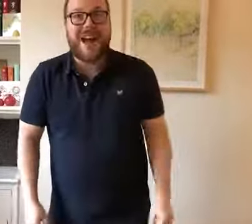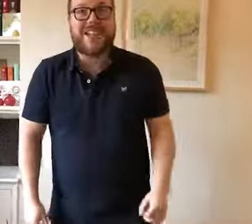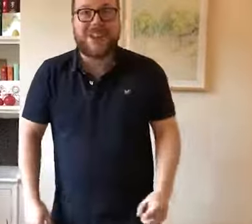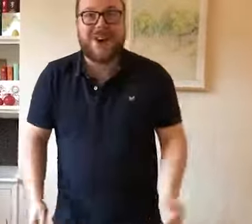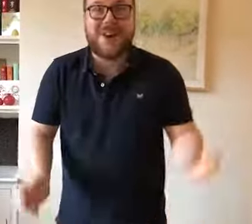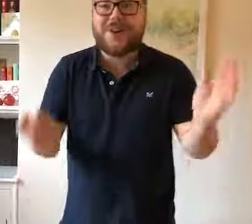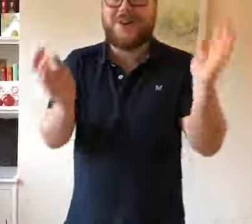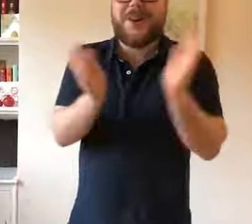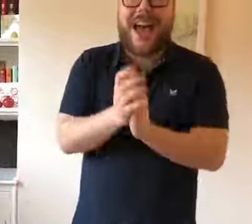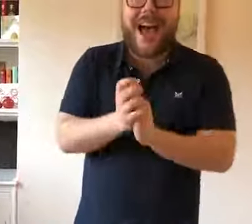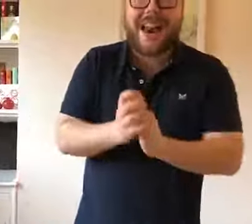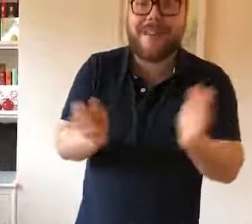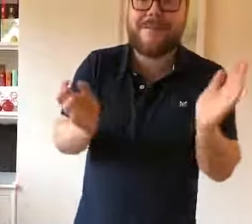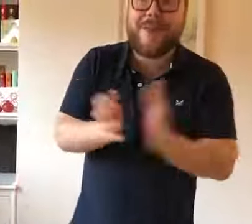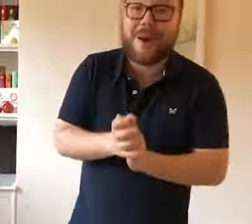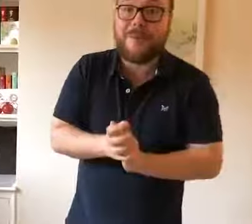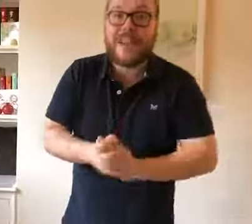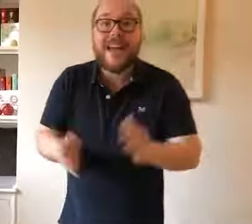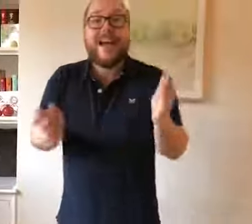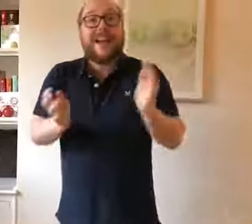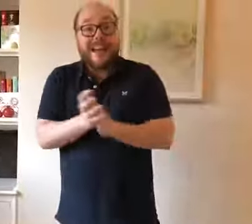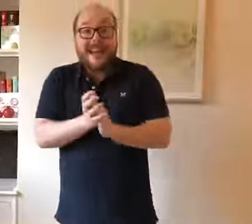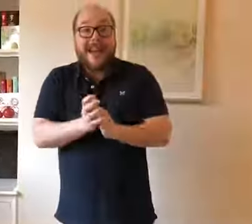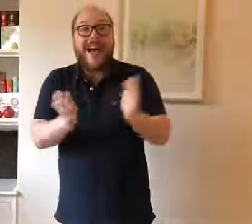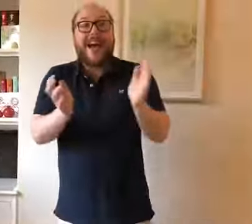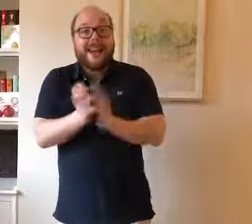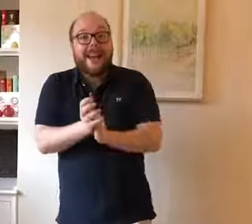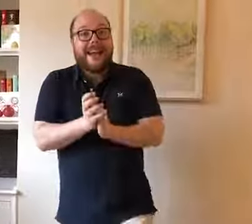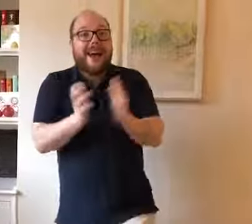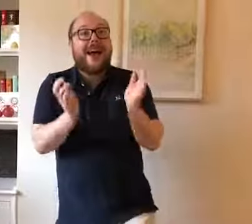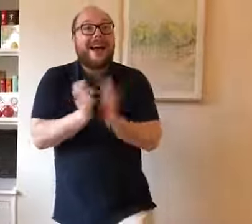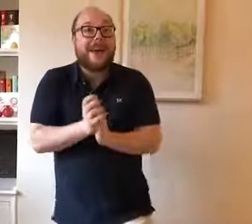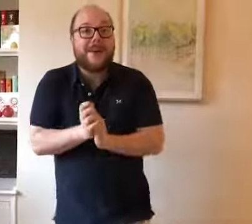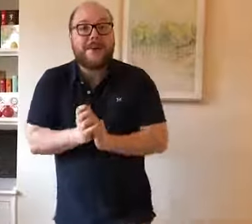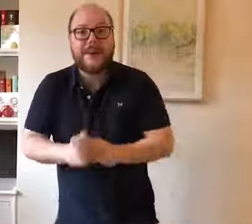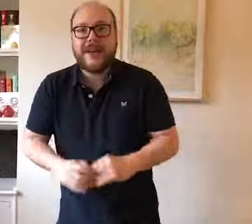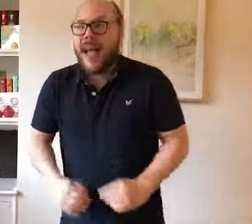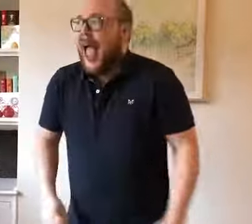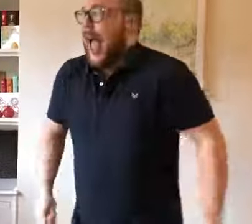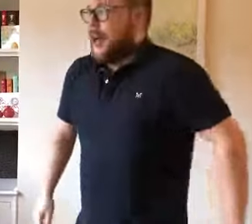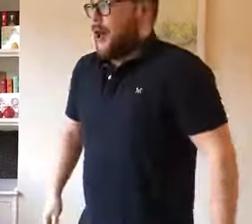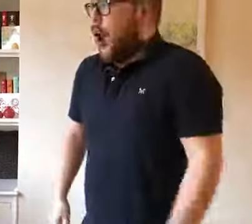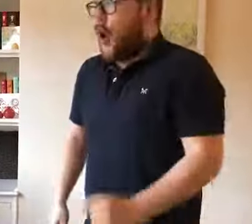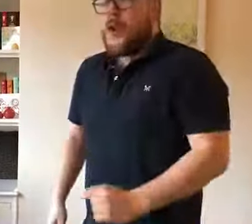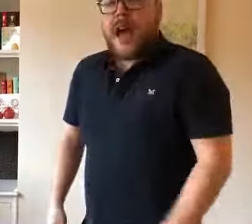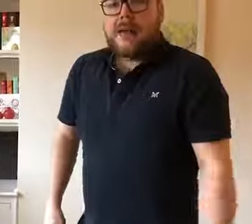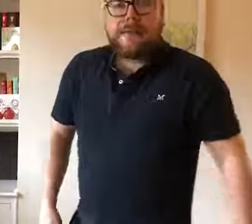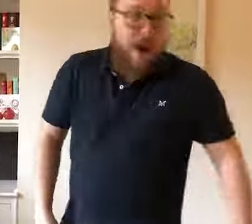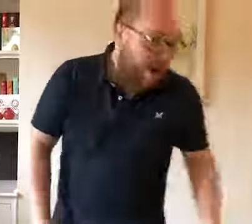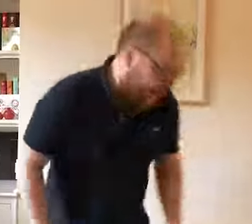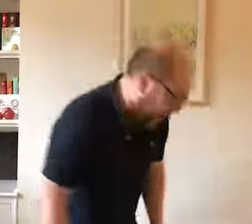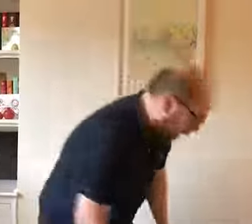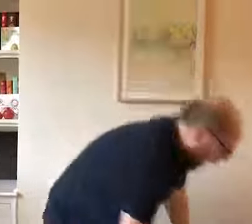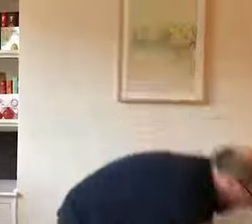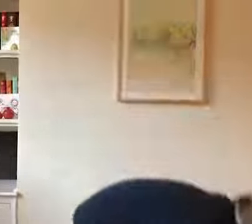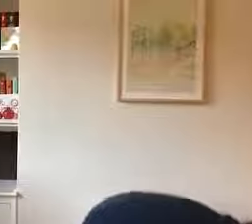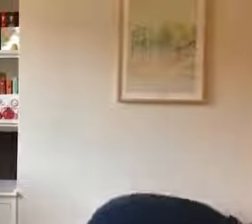MacDonald had a farm. E-I-E-I-O. And on that farm he had a